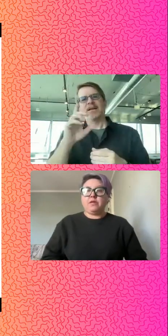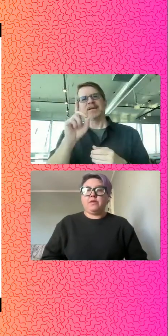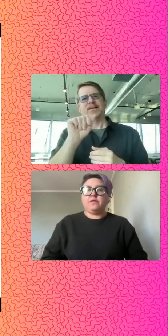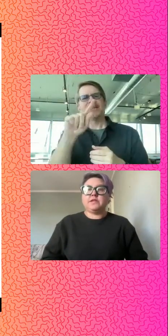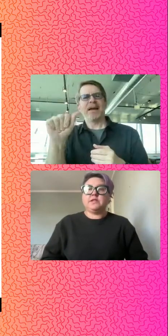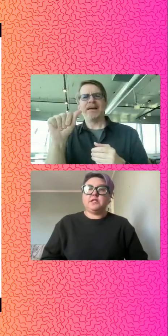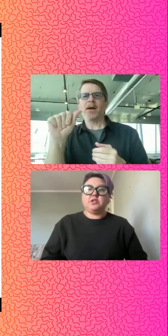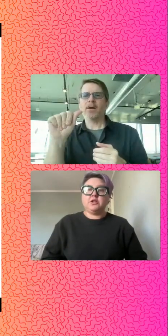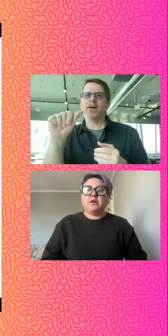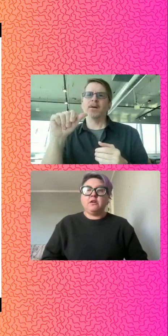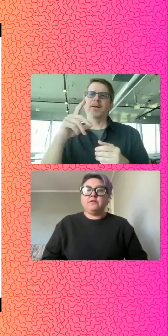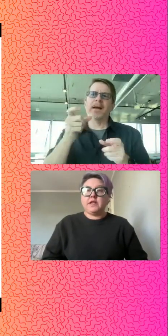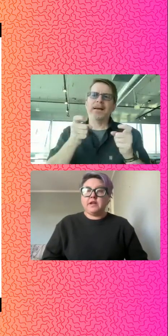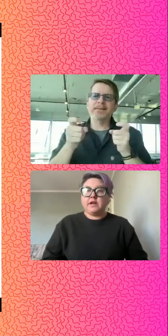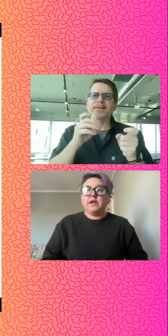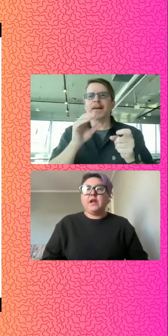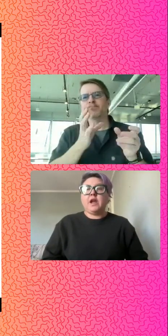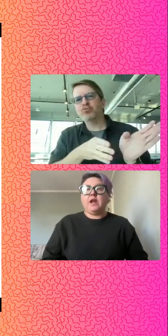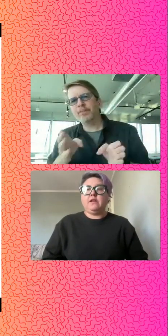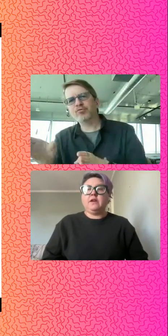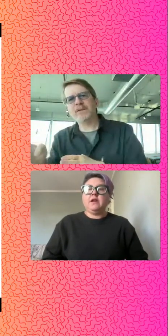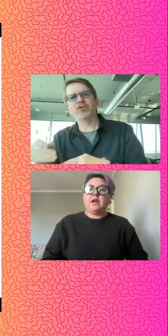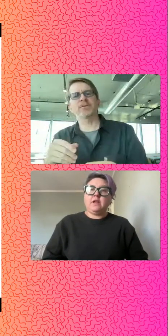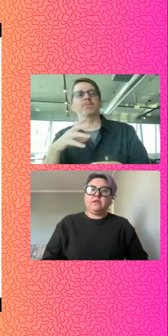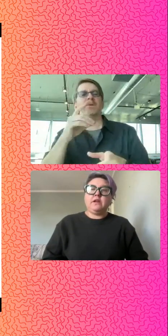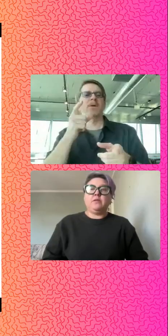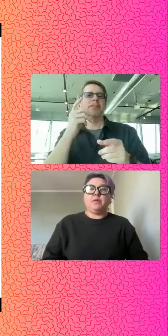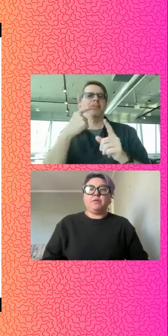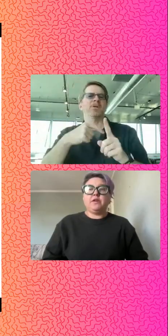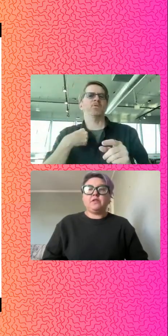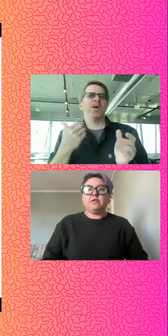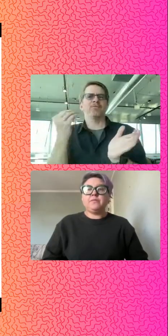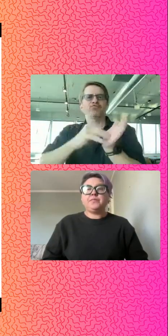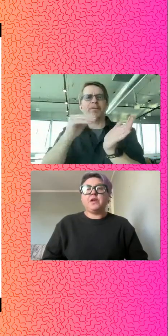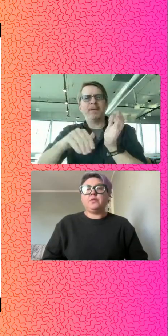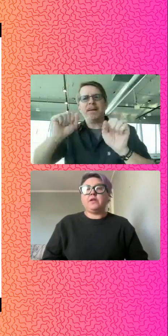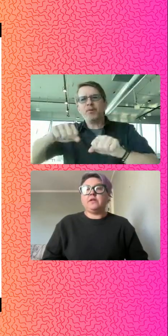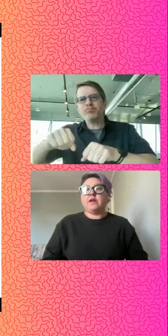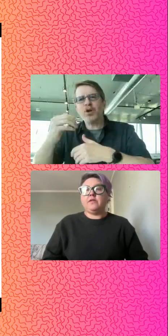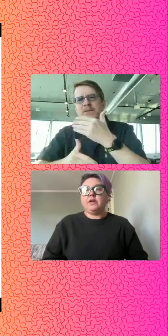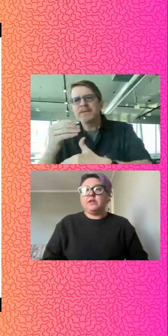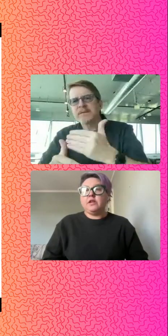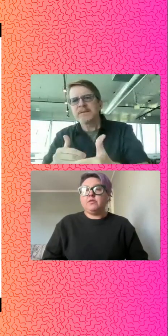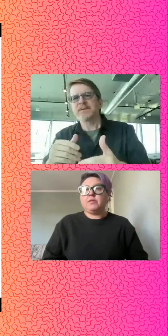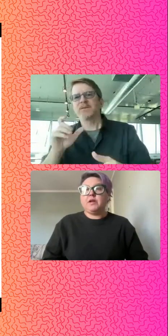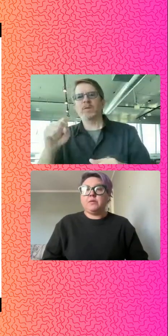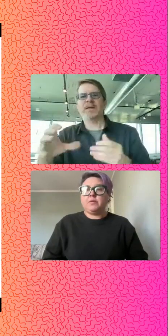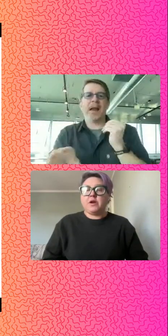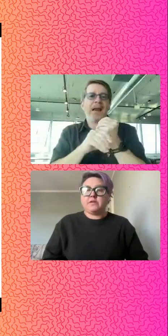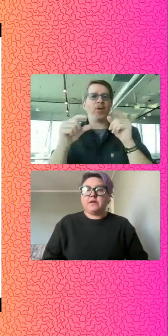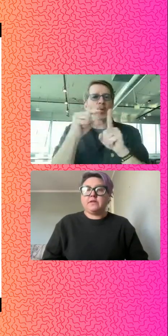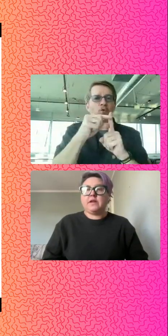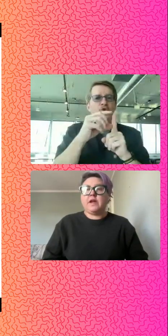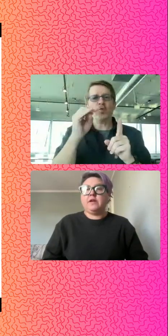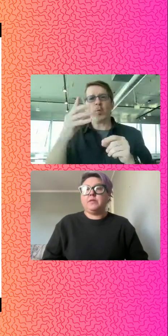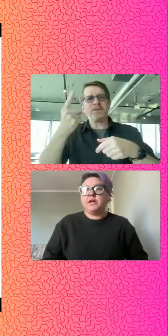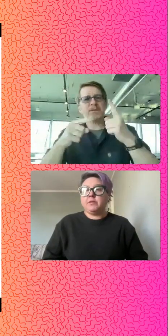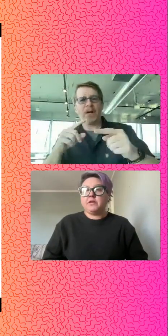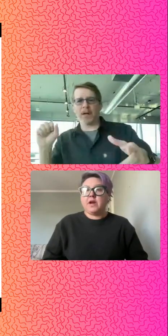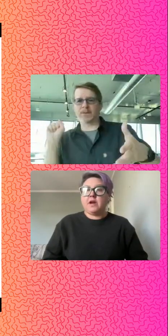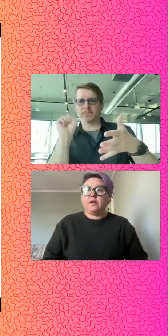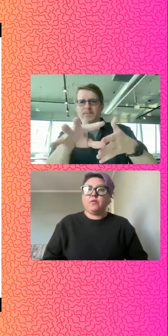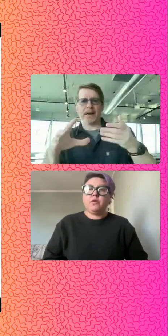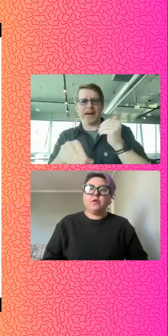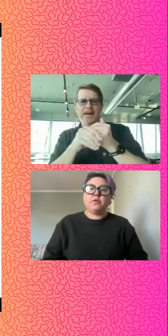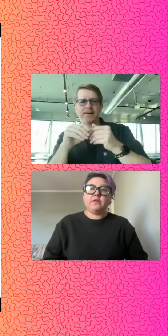help with the facilitation of data and handling and preparation, as well as having the repeatable process and being